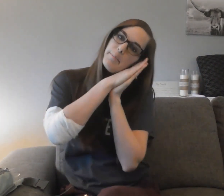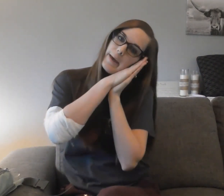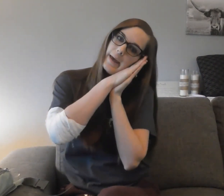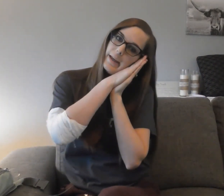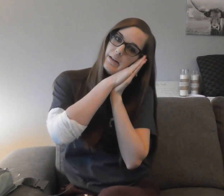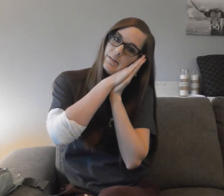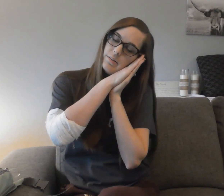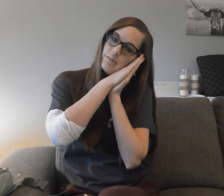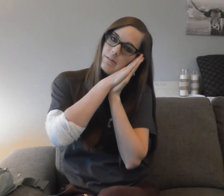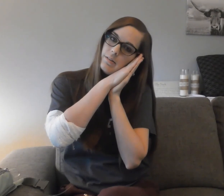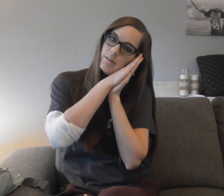bed,